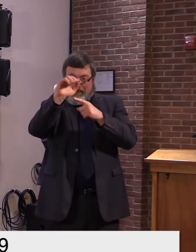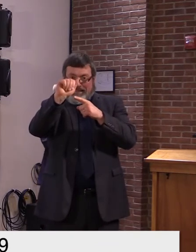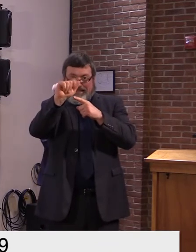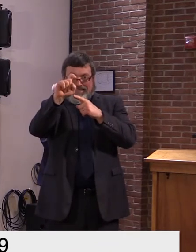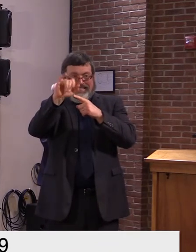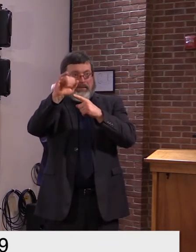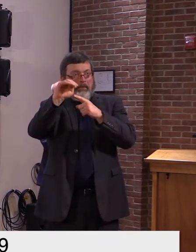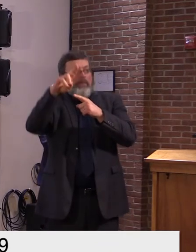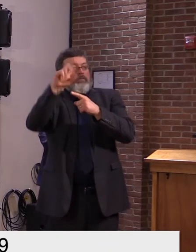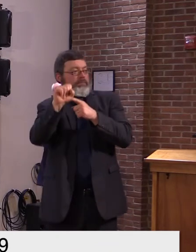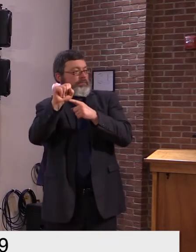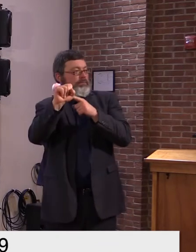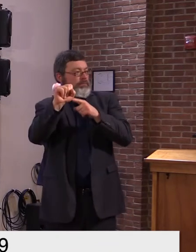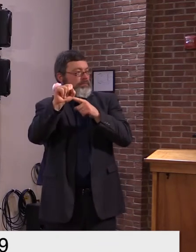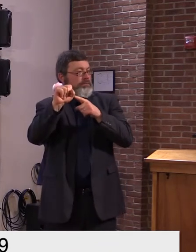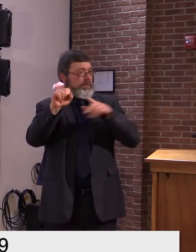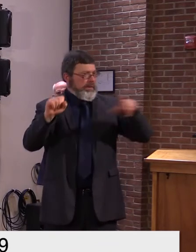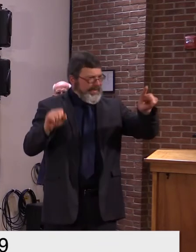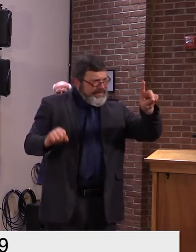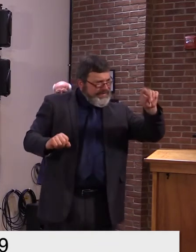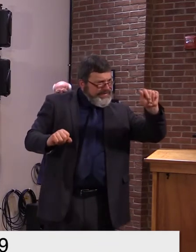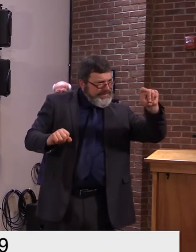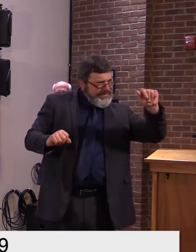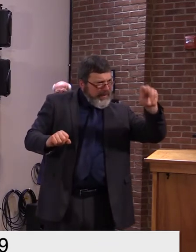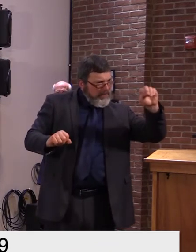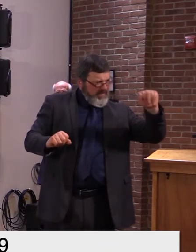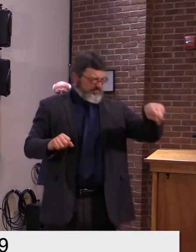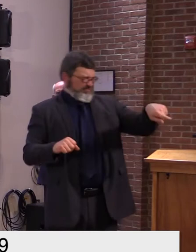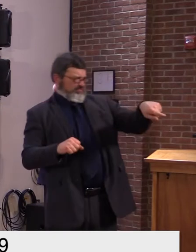from this company. Yeah, because we've